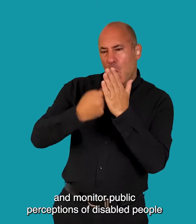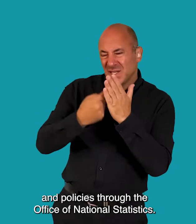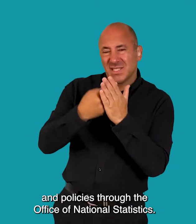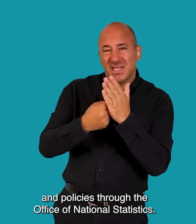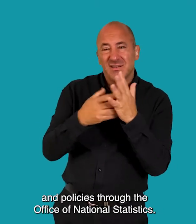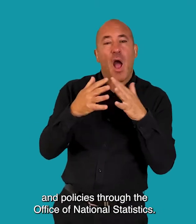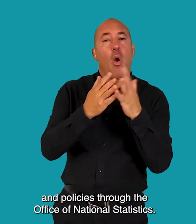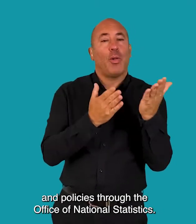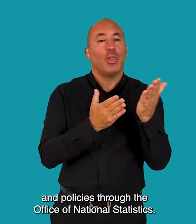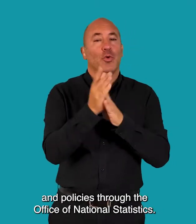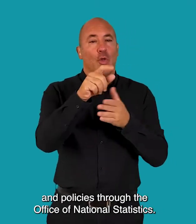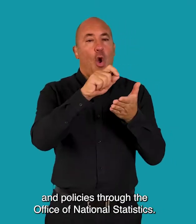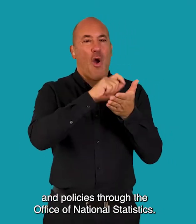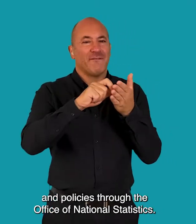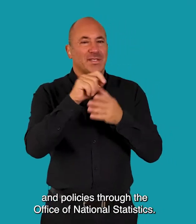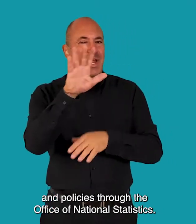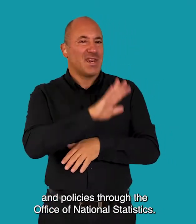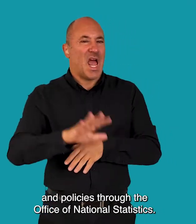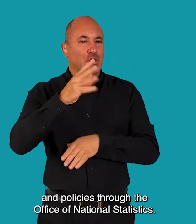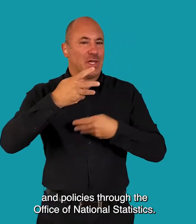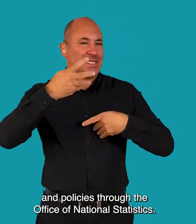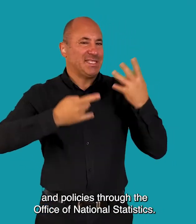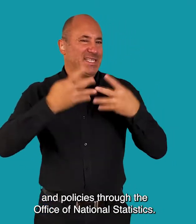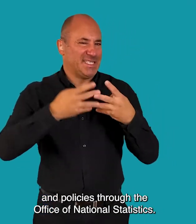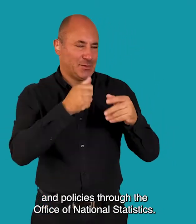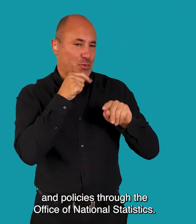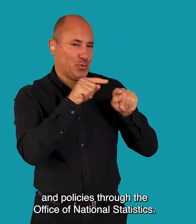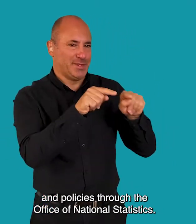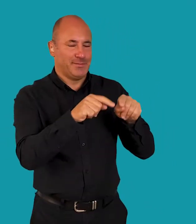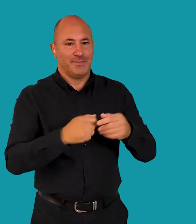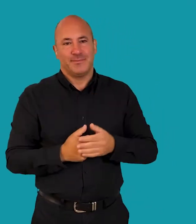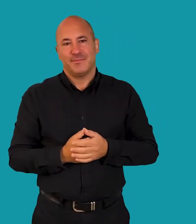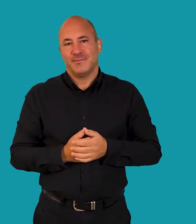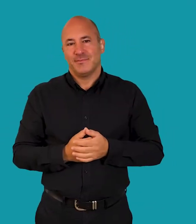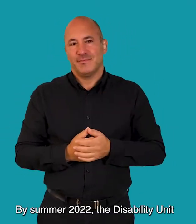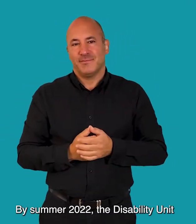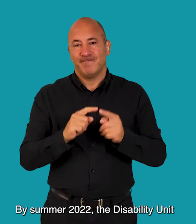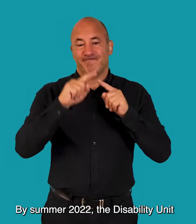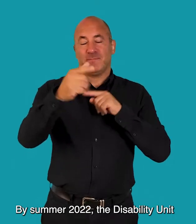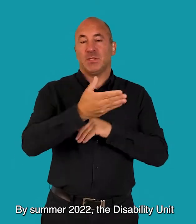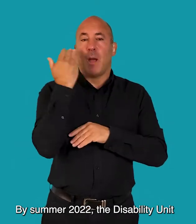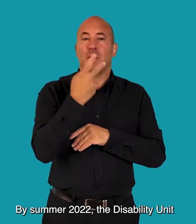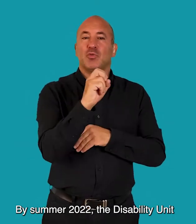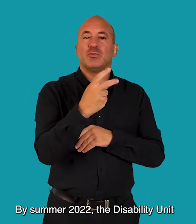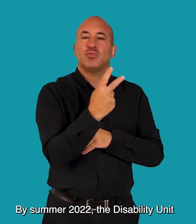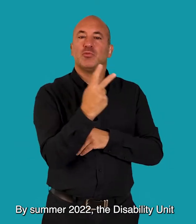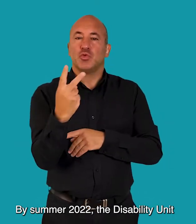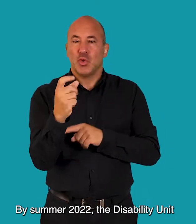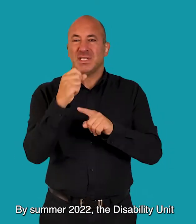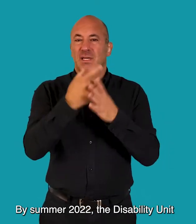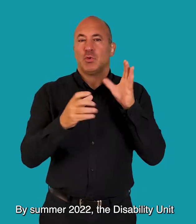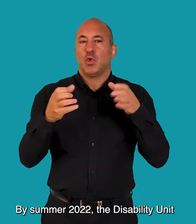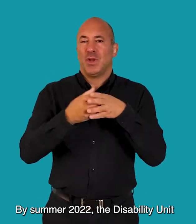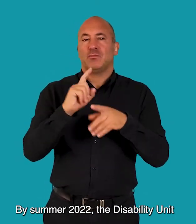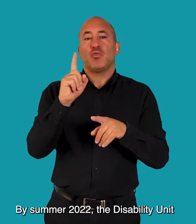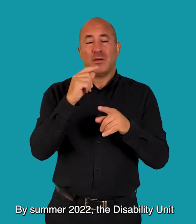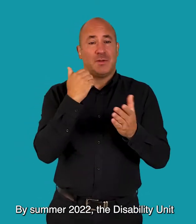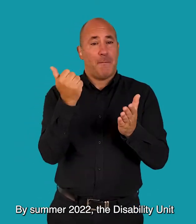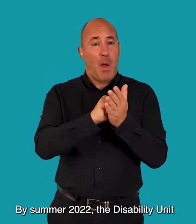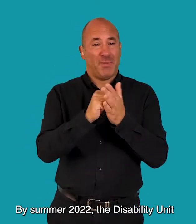and policies through the Office of National Statistics. By summer 2022, the Disability Unit